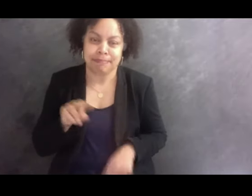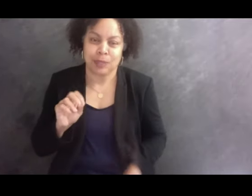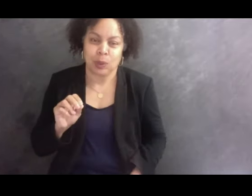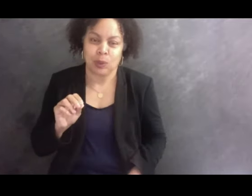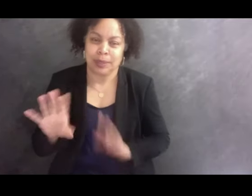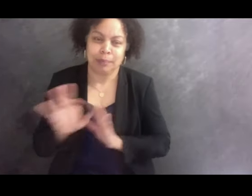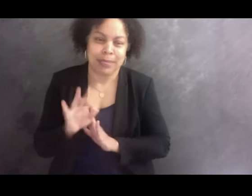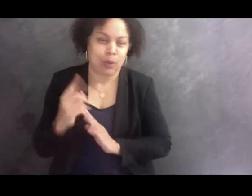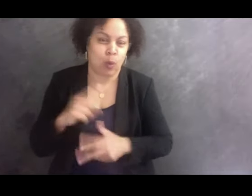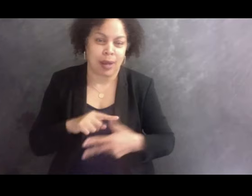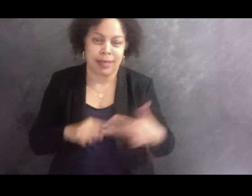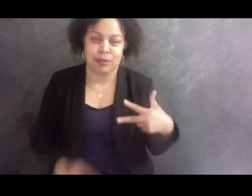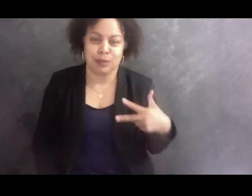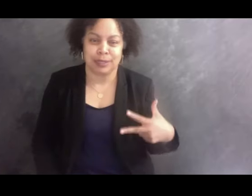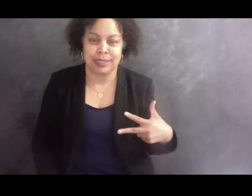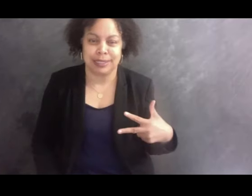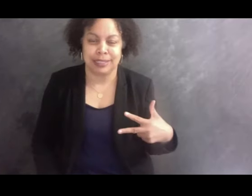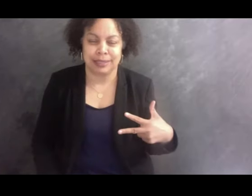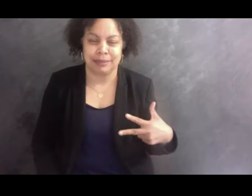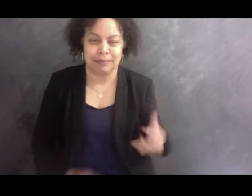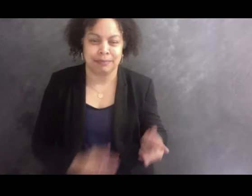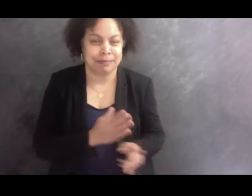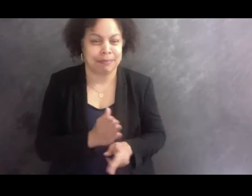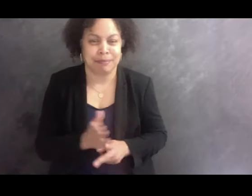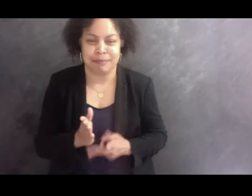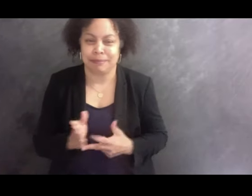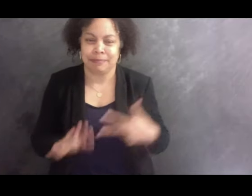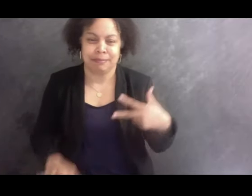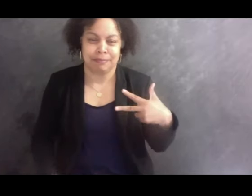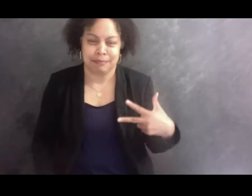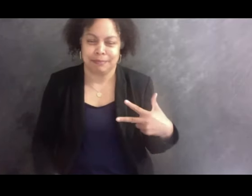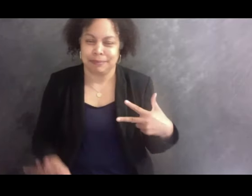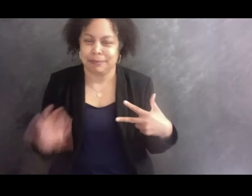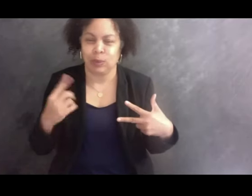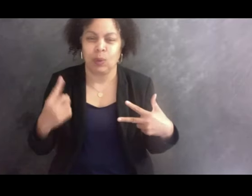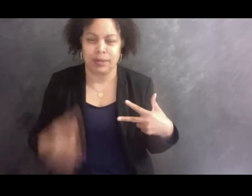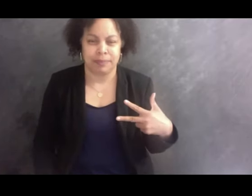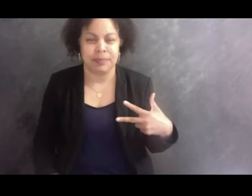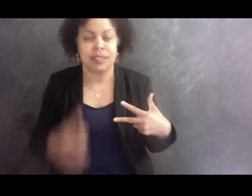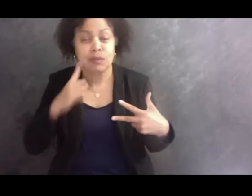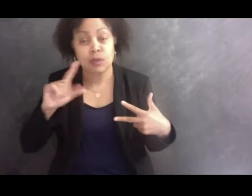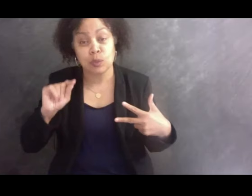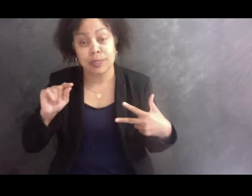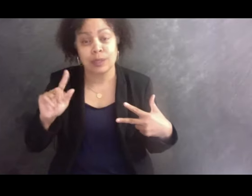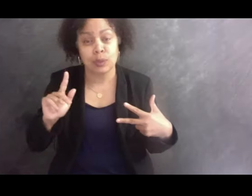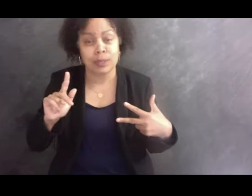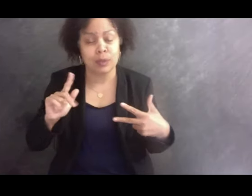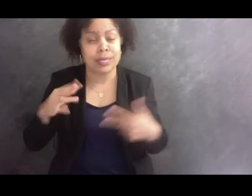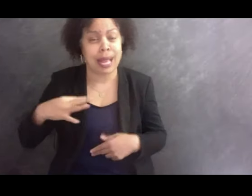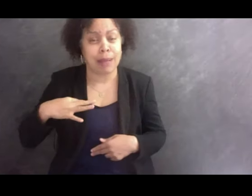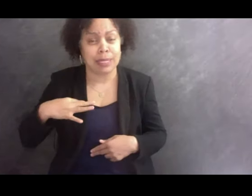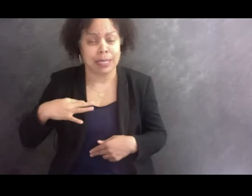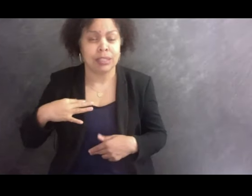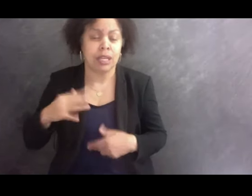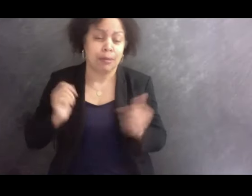one of the three main disciplines that you're going to be applying within for the 2023 application cycle. That's